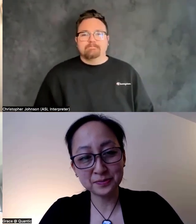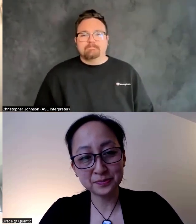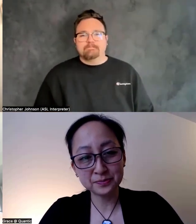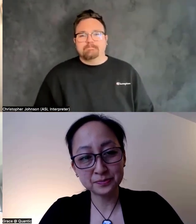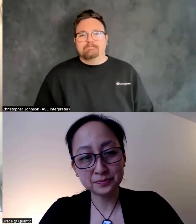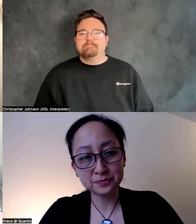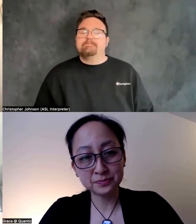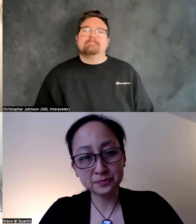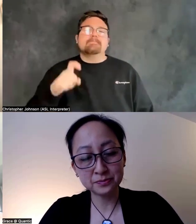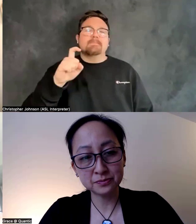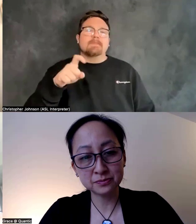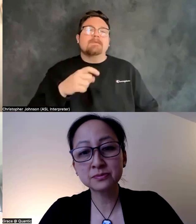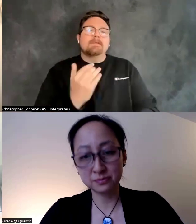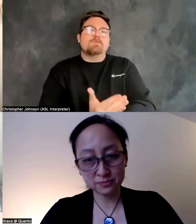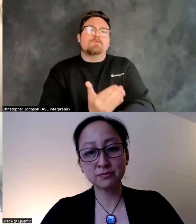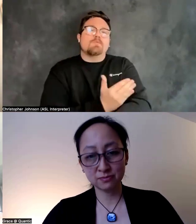We need to do better in this regard.